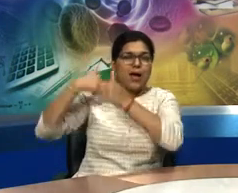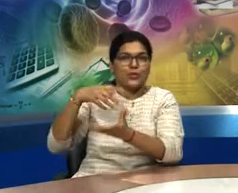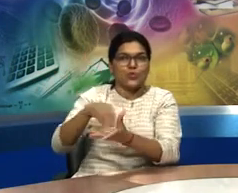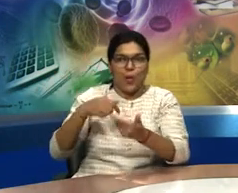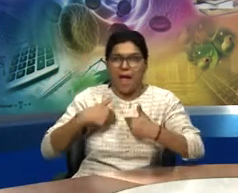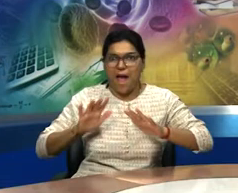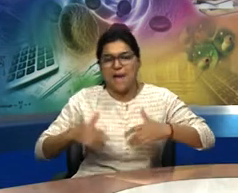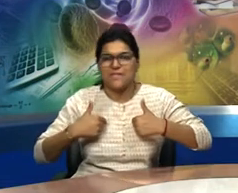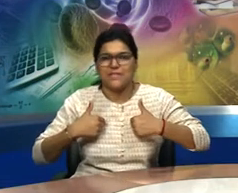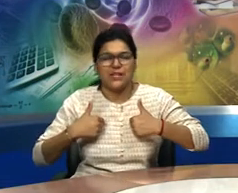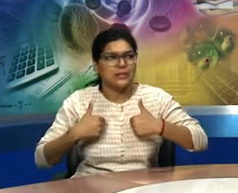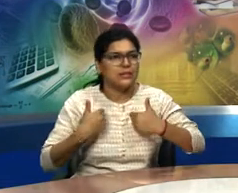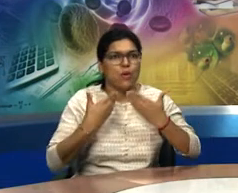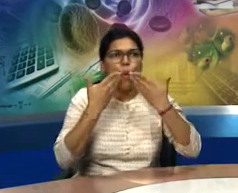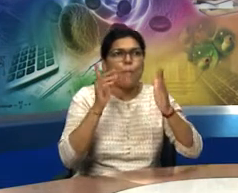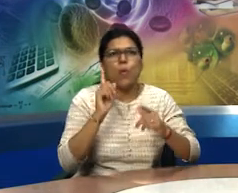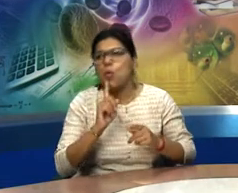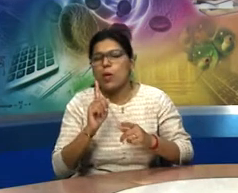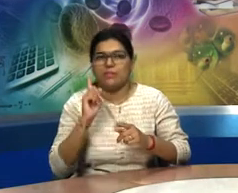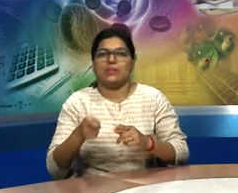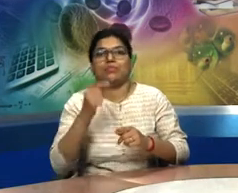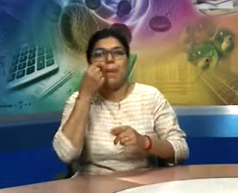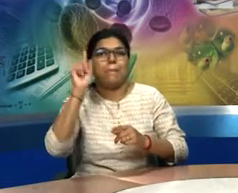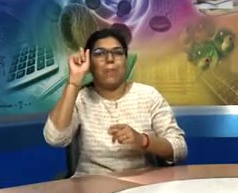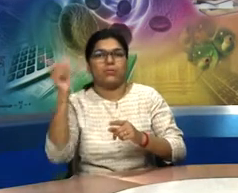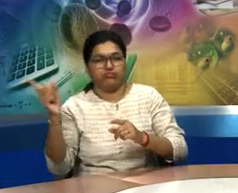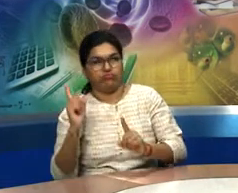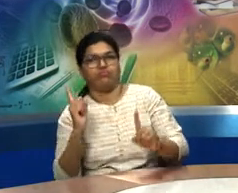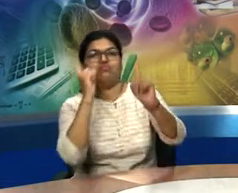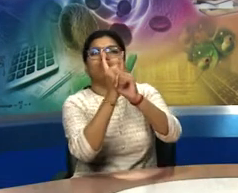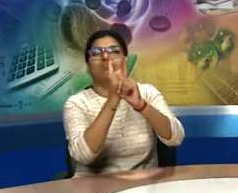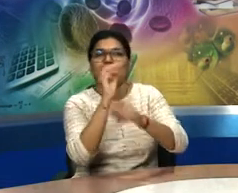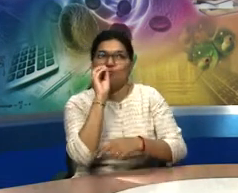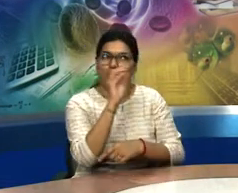But I did not dare to speak.